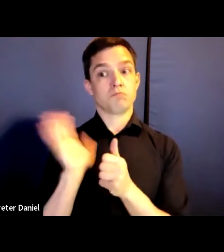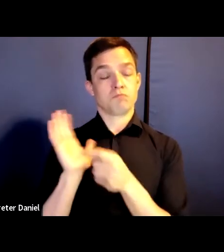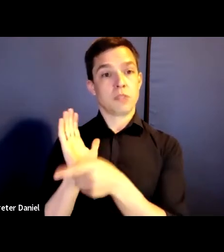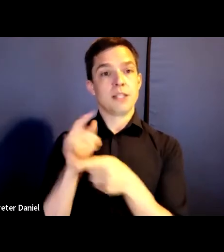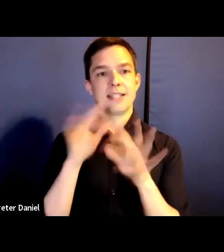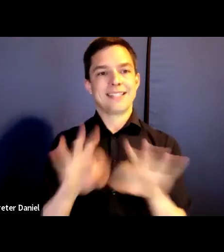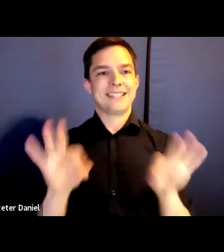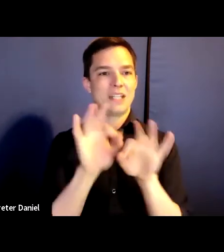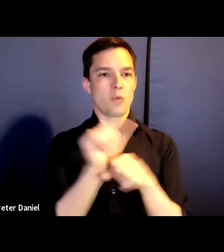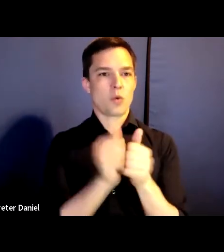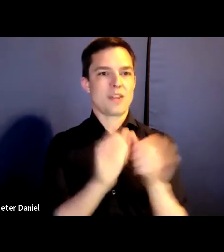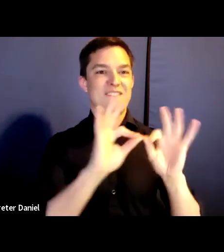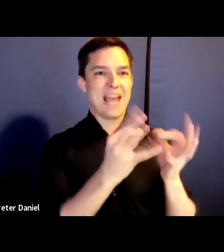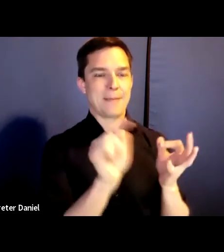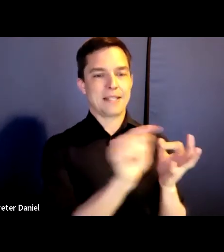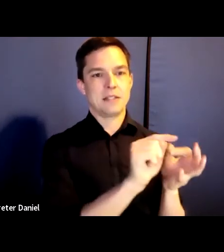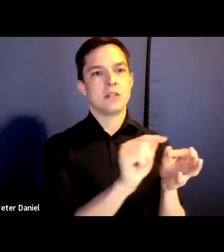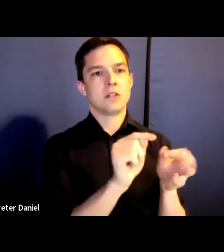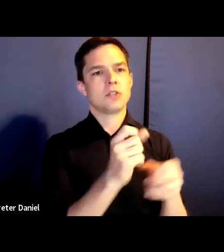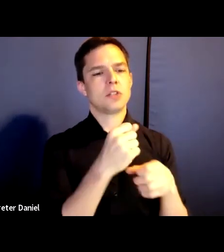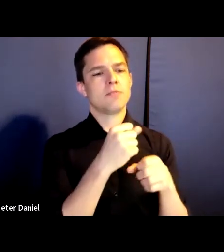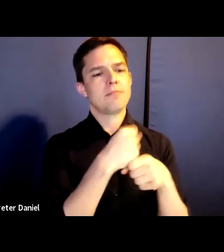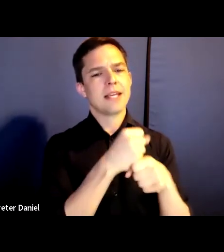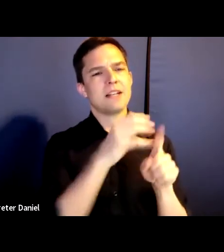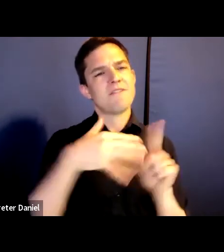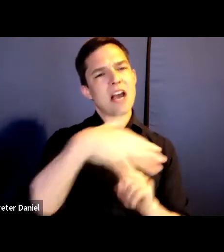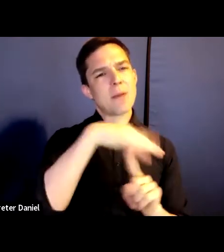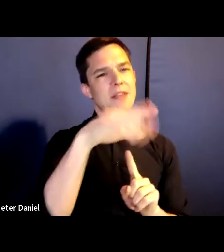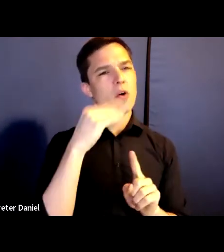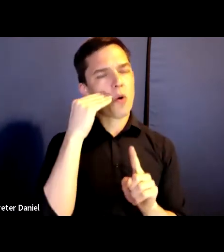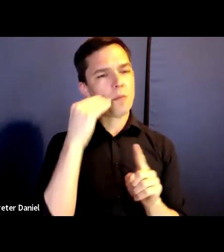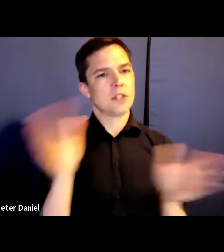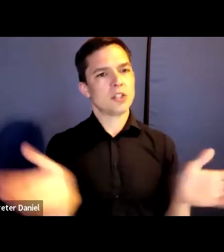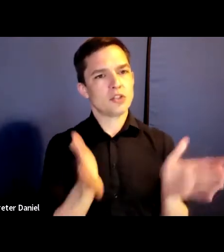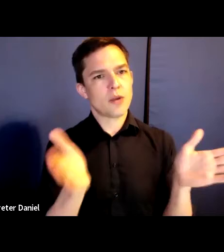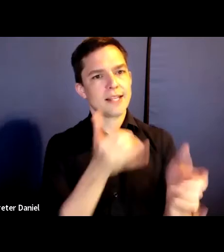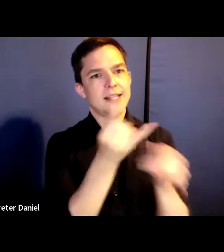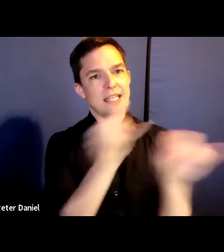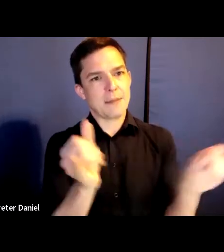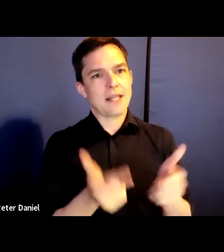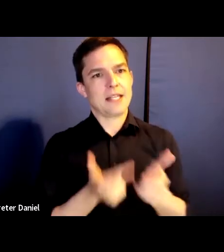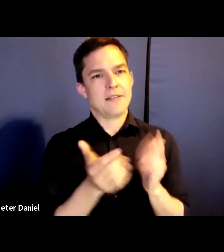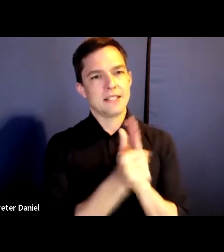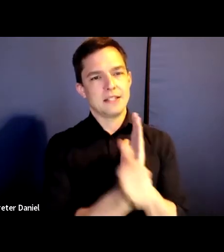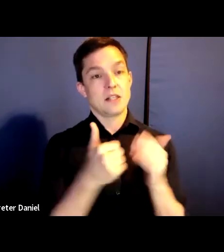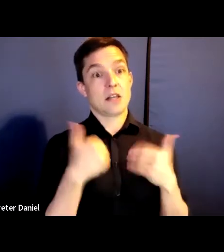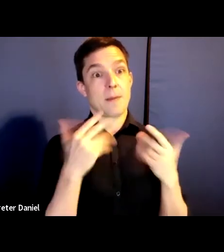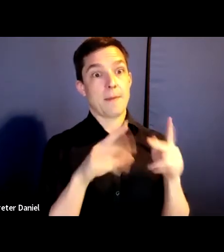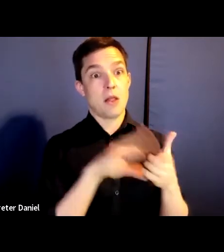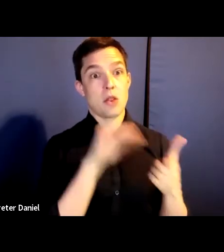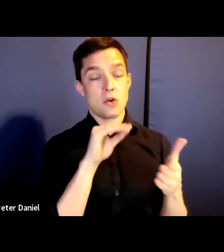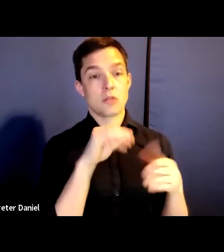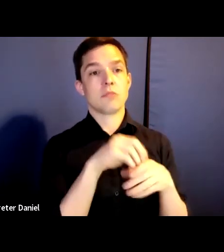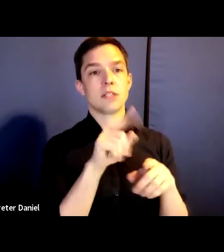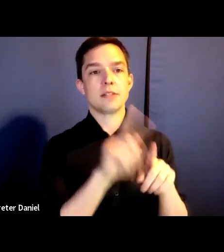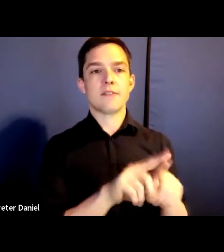with the family in order to create an environment at home that favors the strengthening of the independent living skill that the young people learn in the different